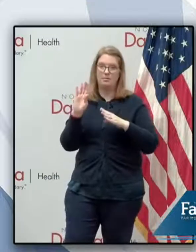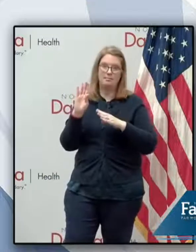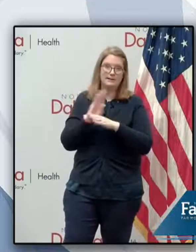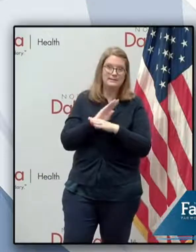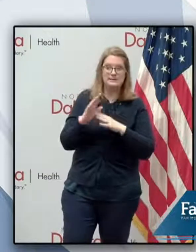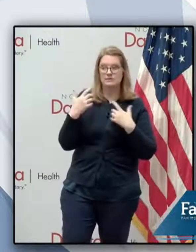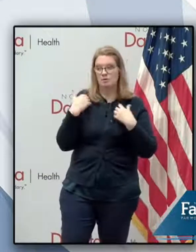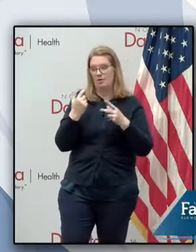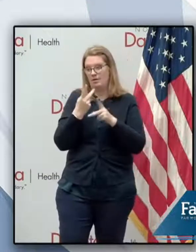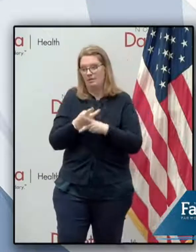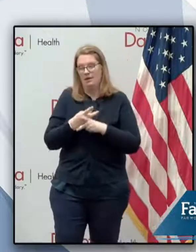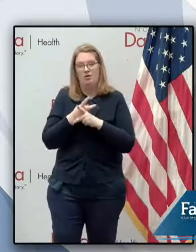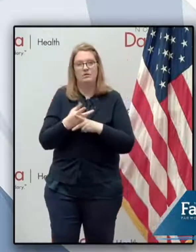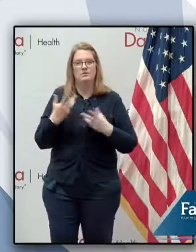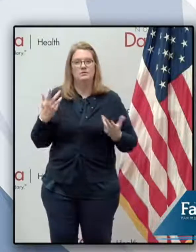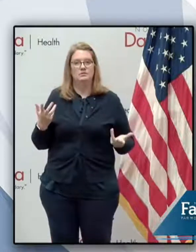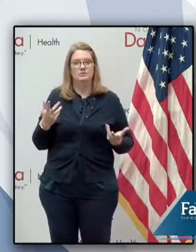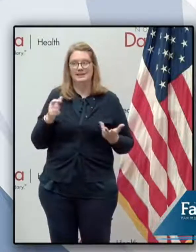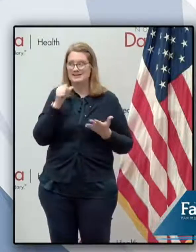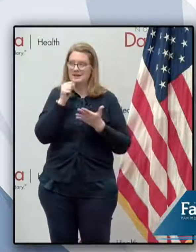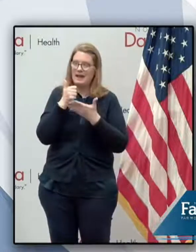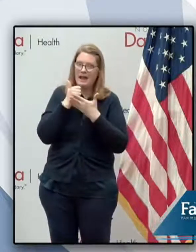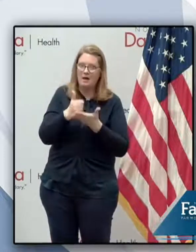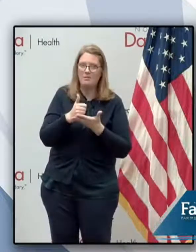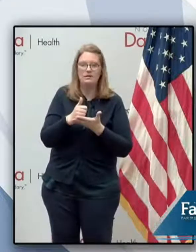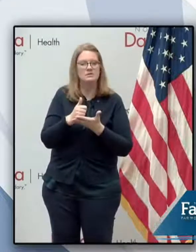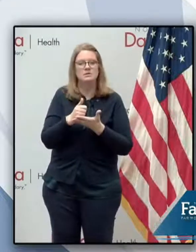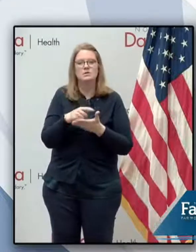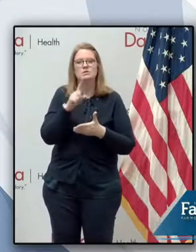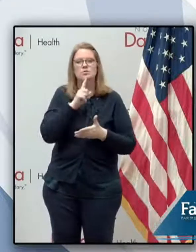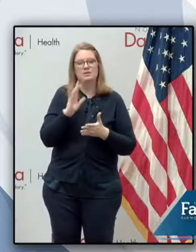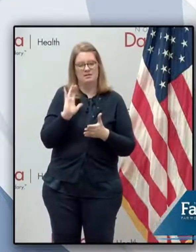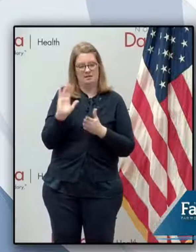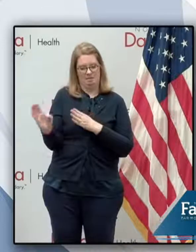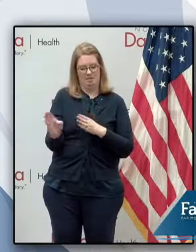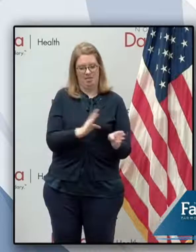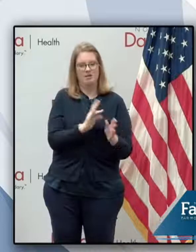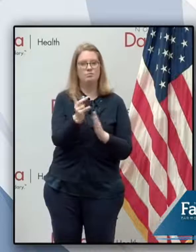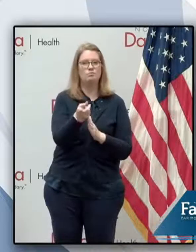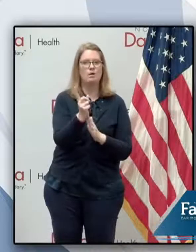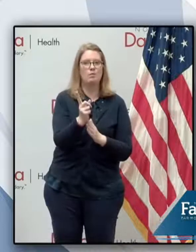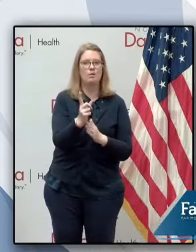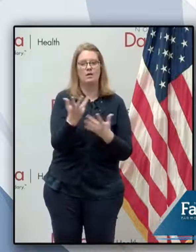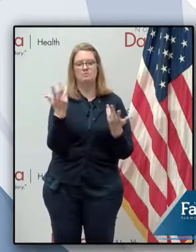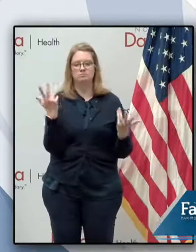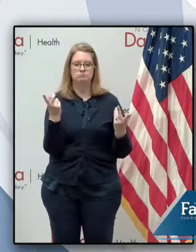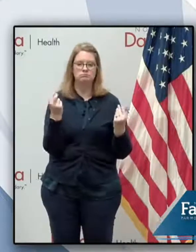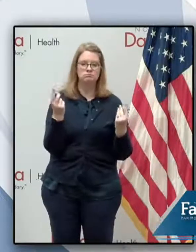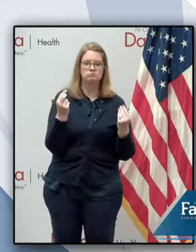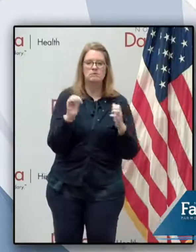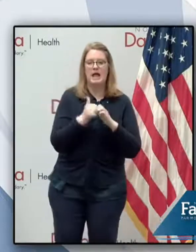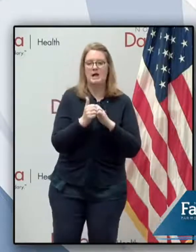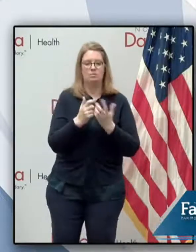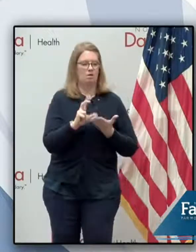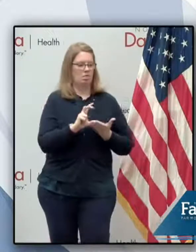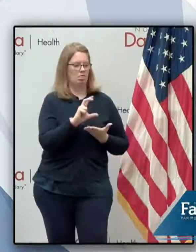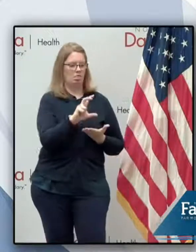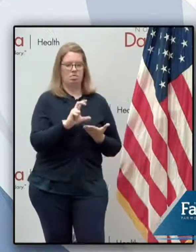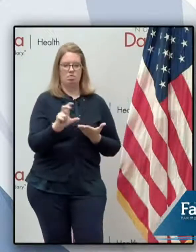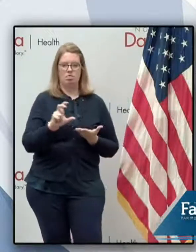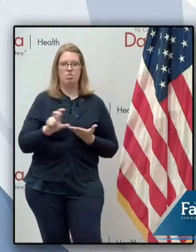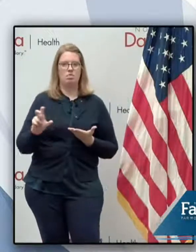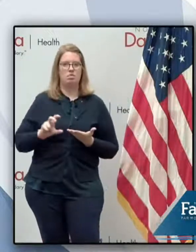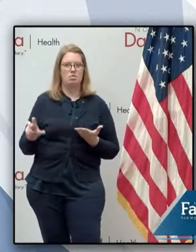organizations or our schools would not helping anyone. So we had a strategy early on to try to make thoughtful, careful decisions